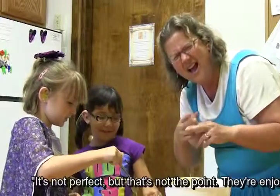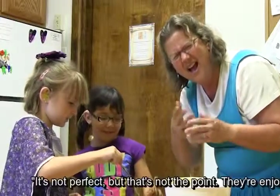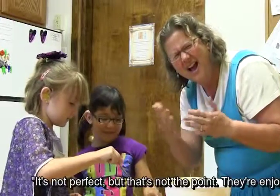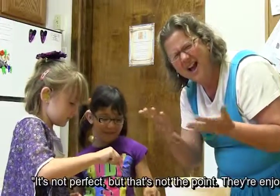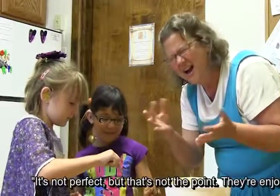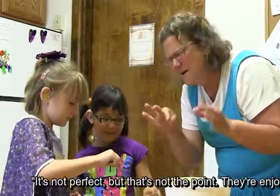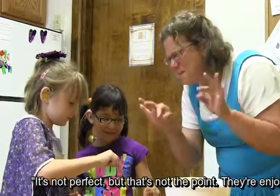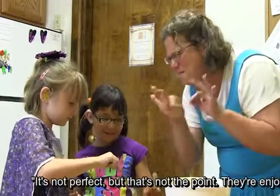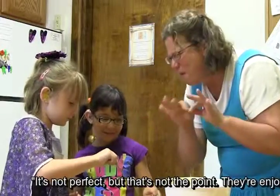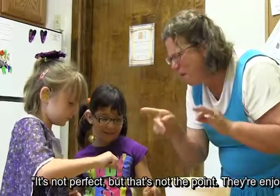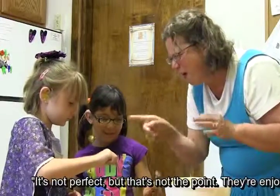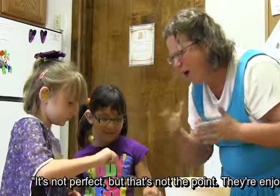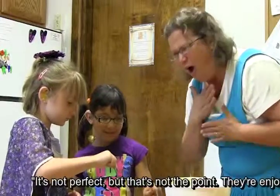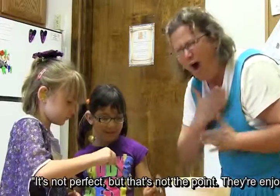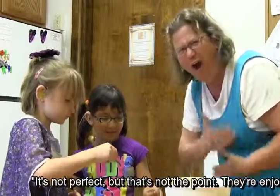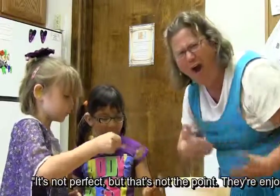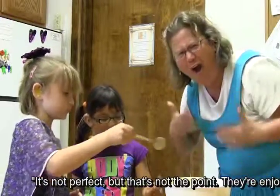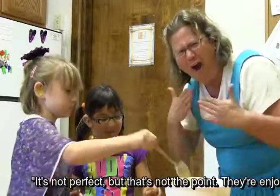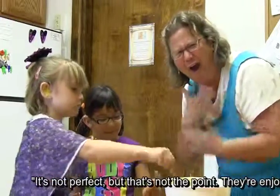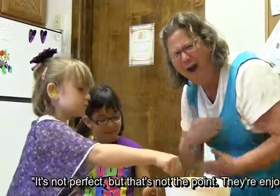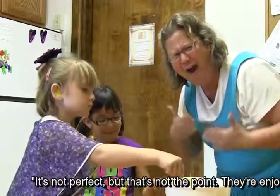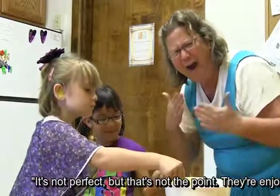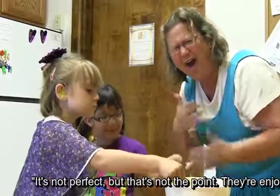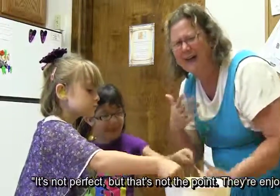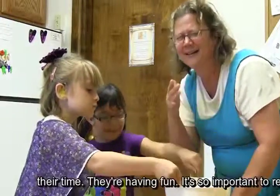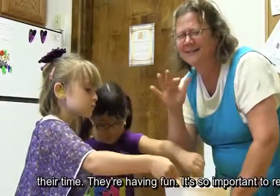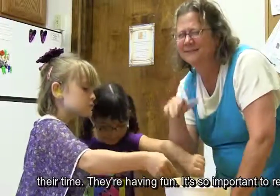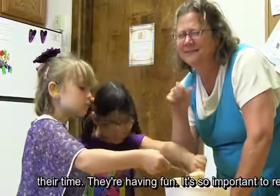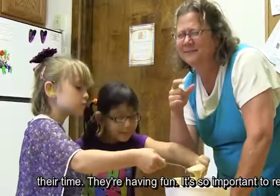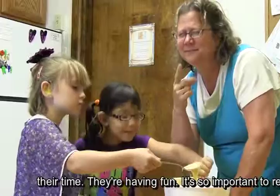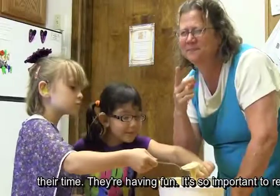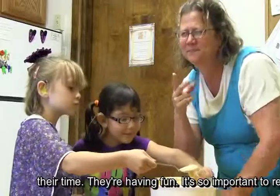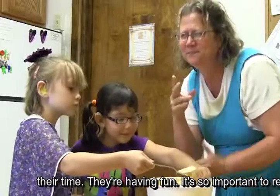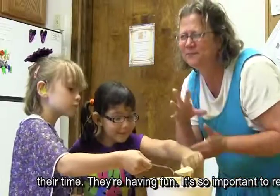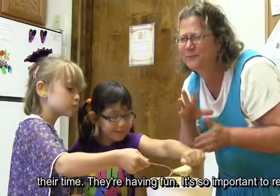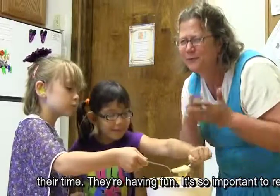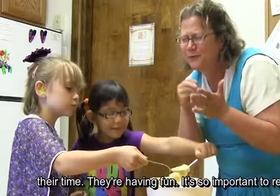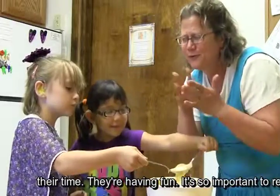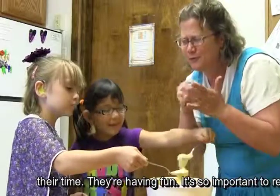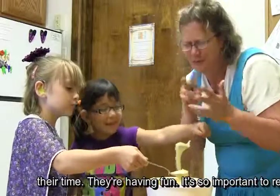It's not perfect, but that's not the point. They're enjoying their time. They're having fun.